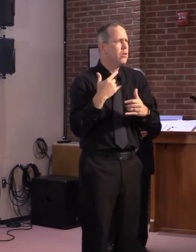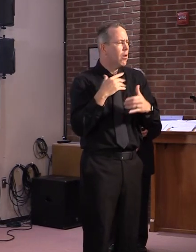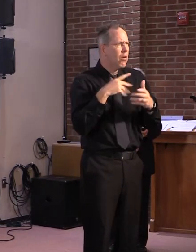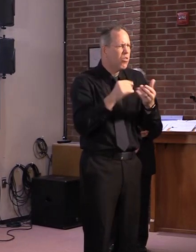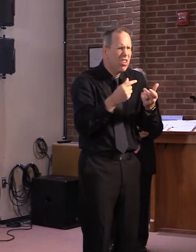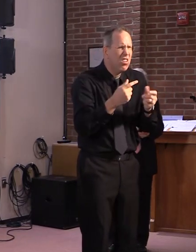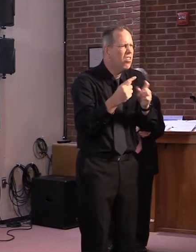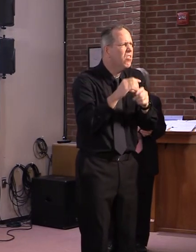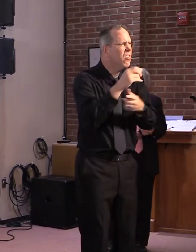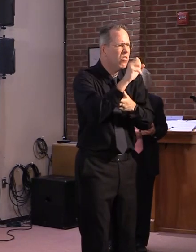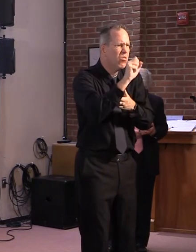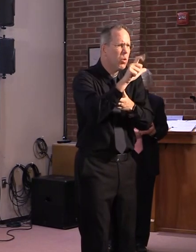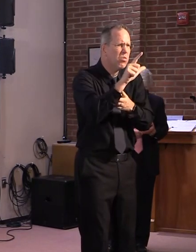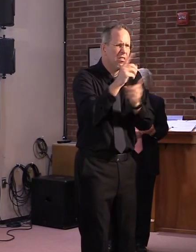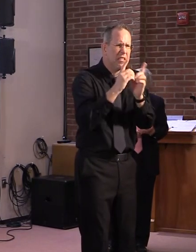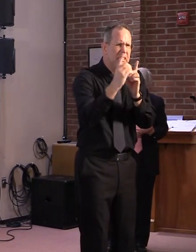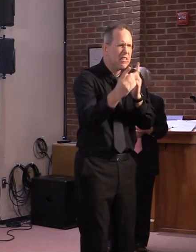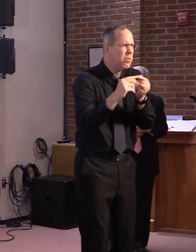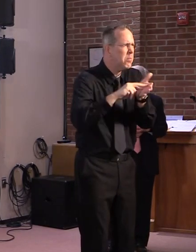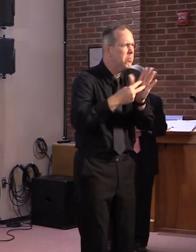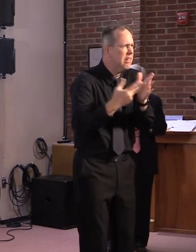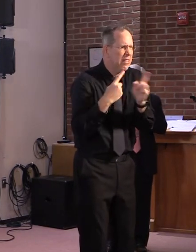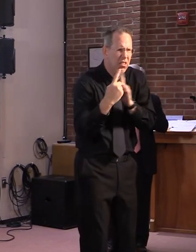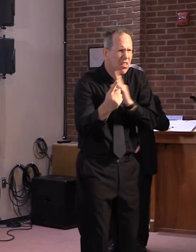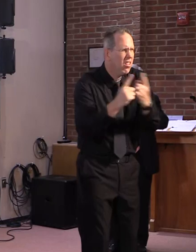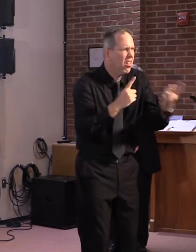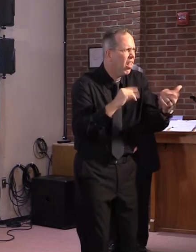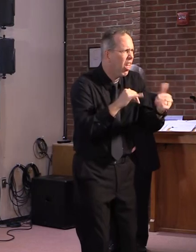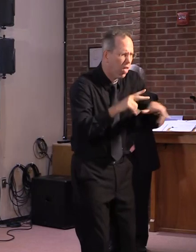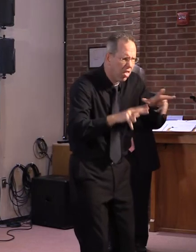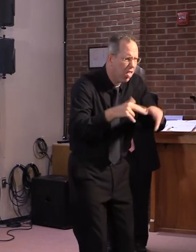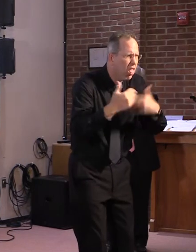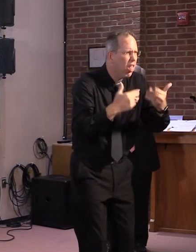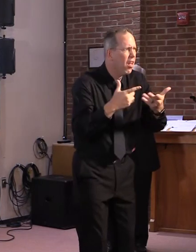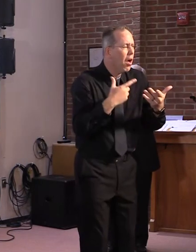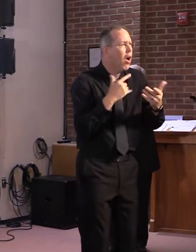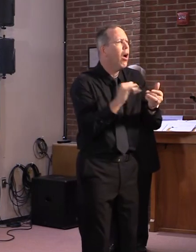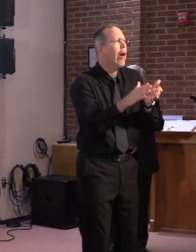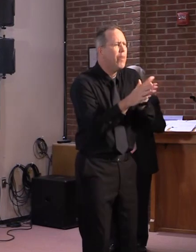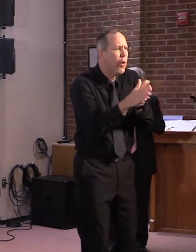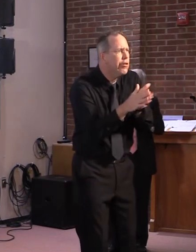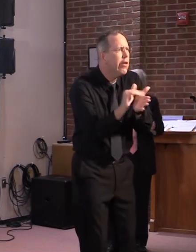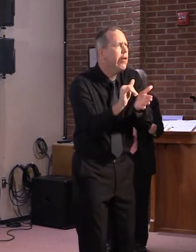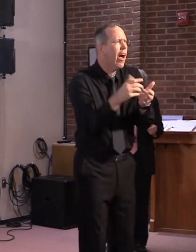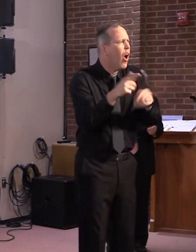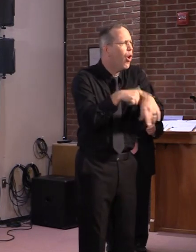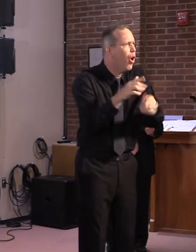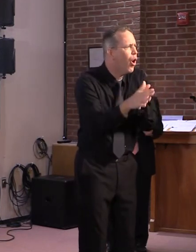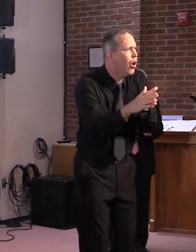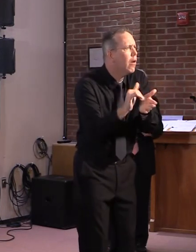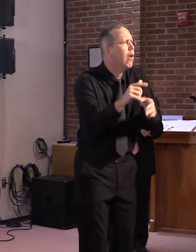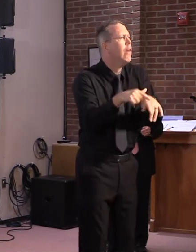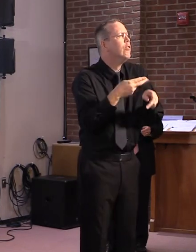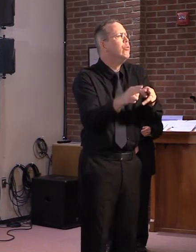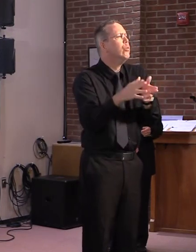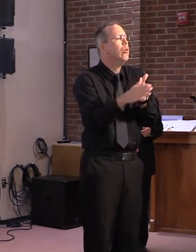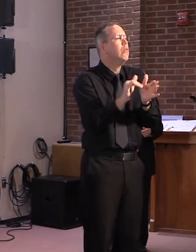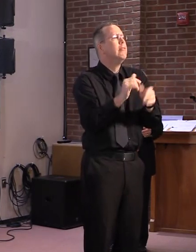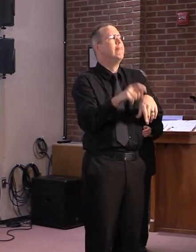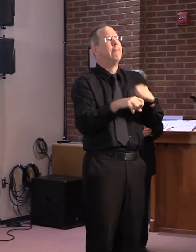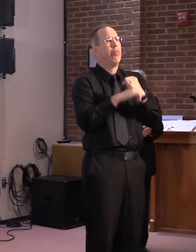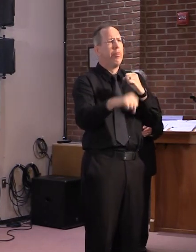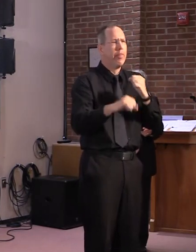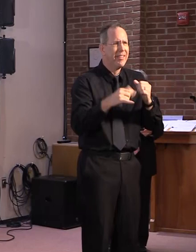have the testing capacity or inventory of life-saving equipment and PPE like masks and shields that we do